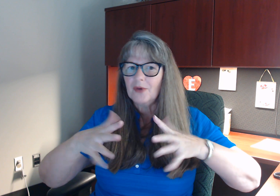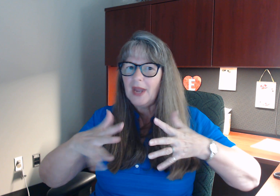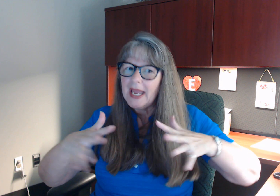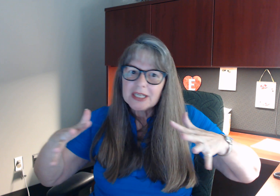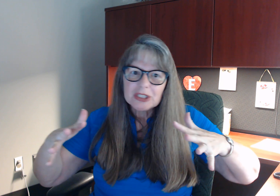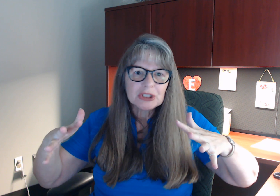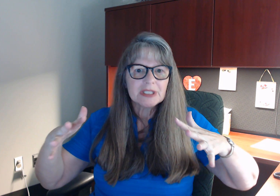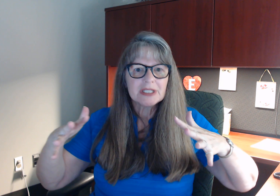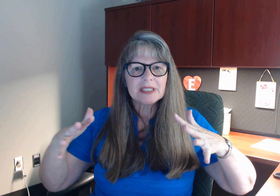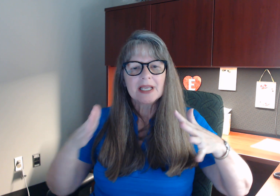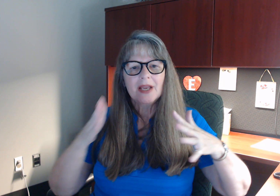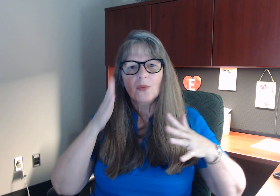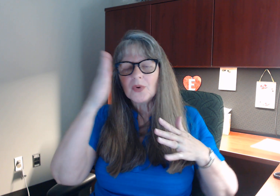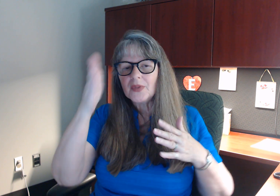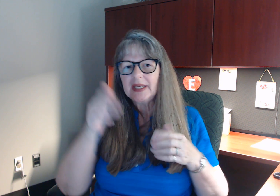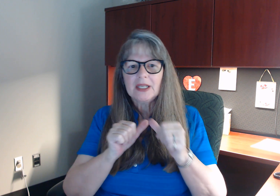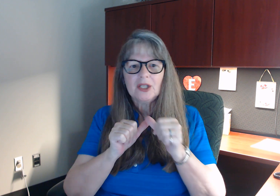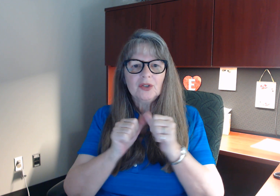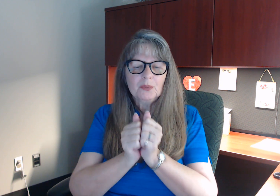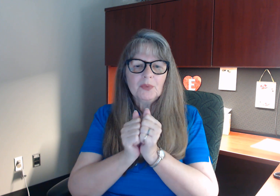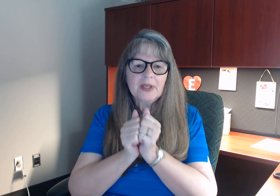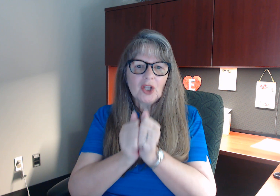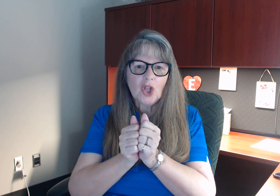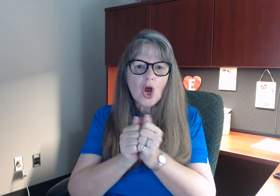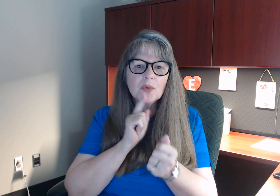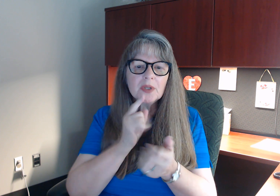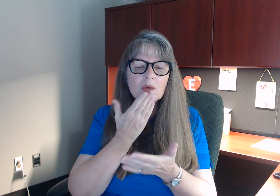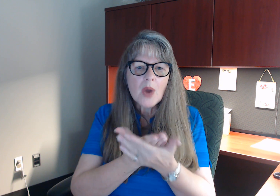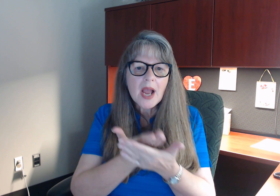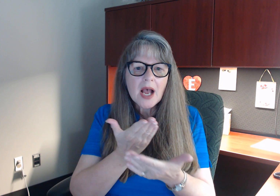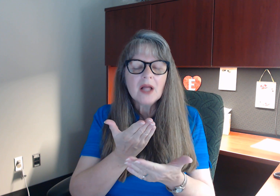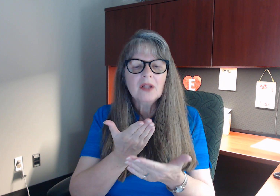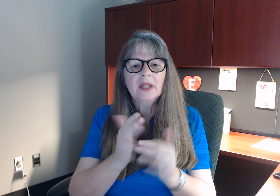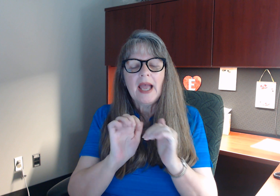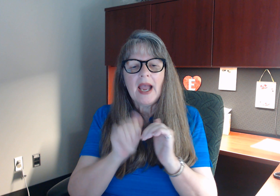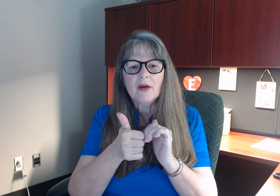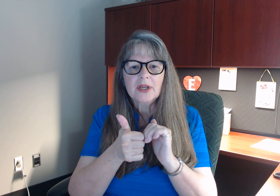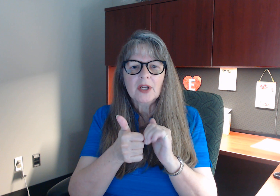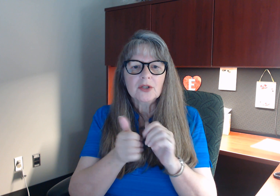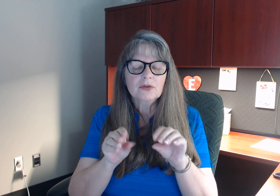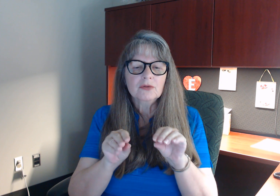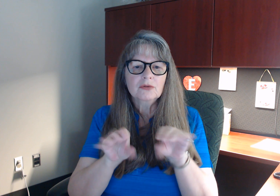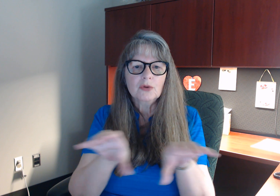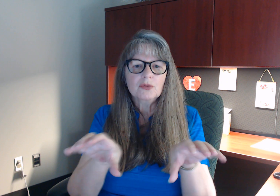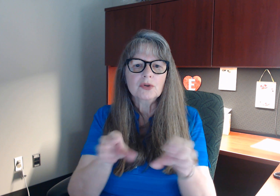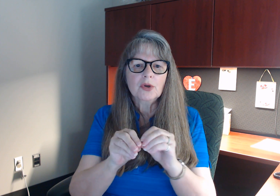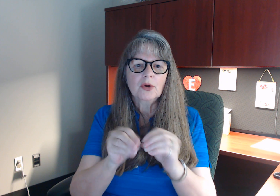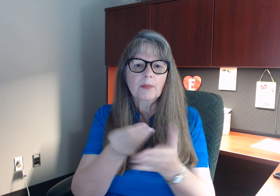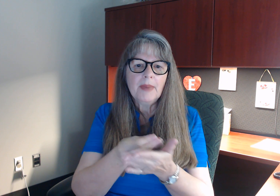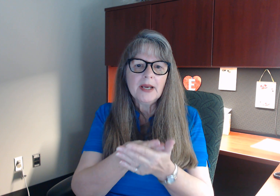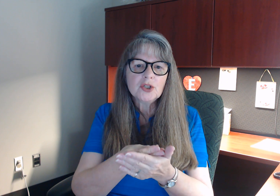anxious. Will they get along really well? How are they going to do their